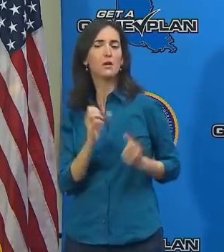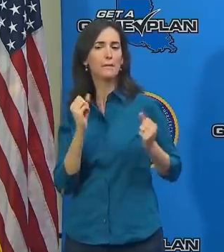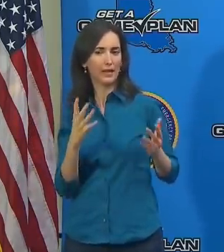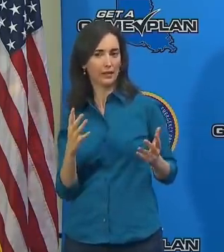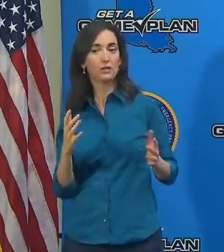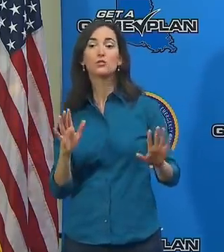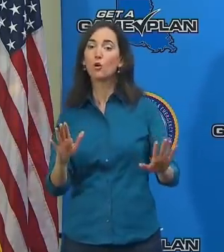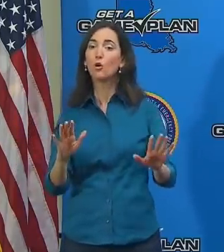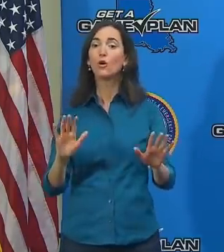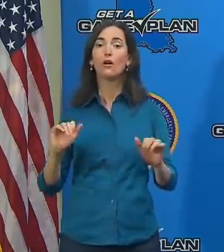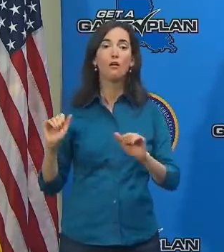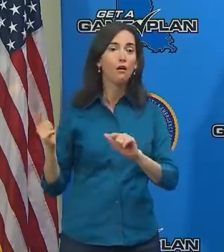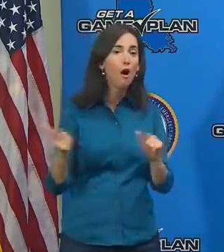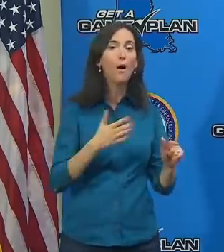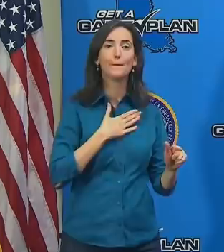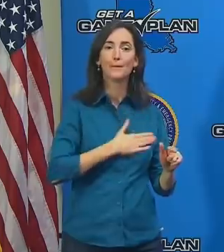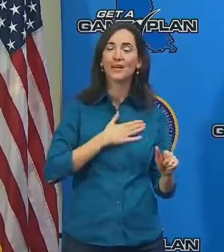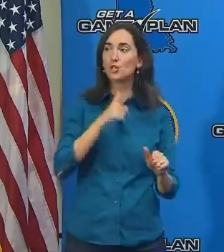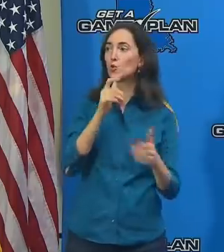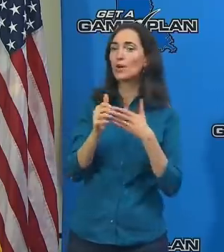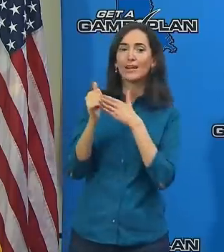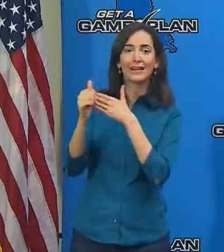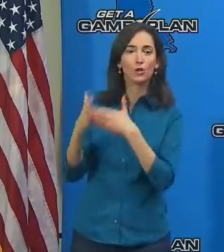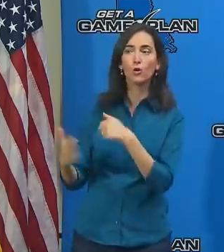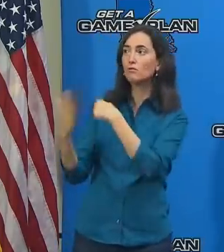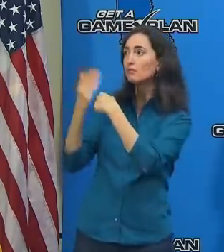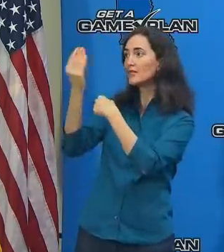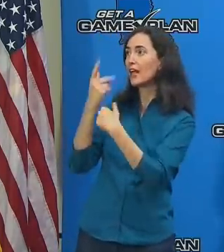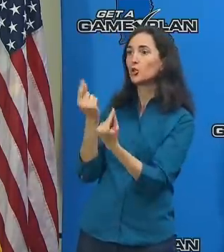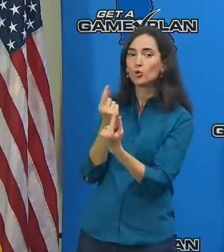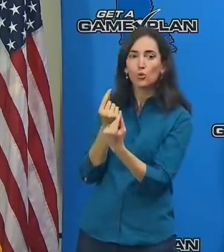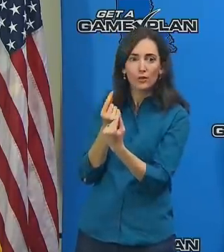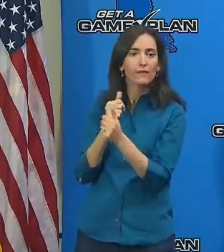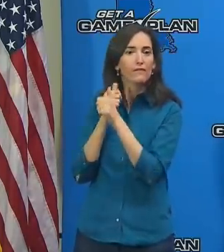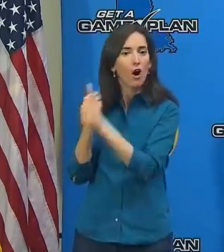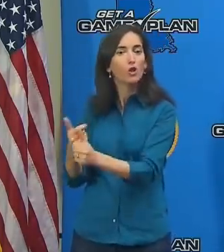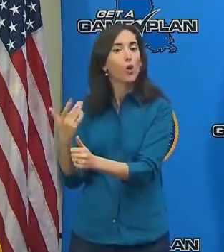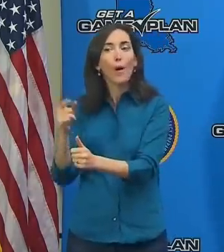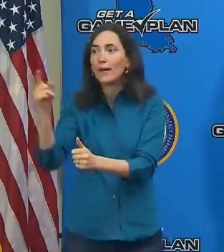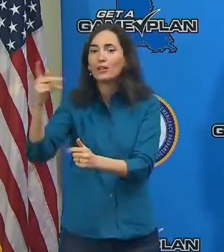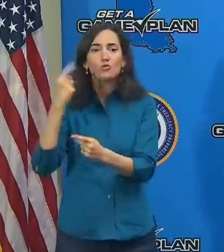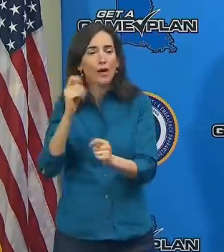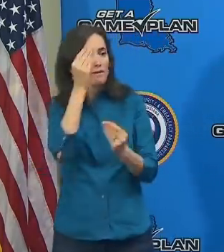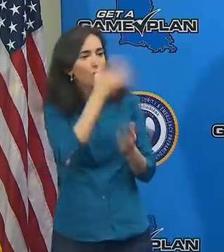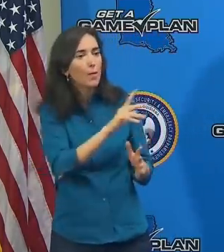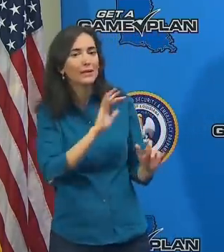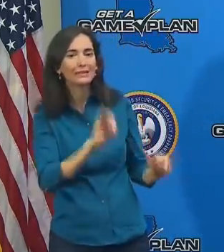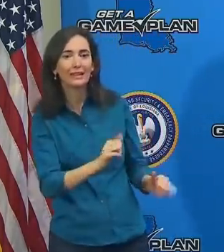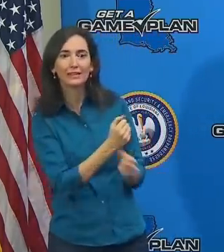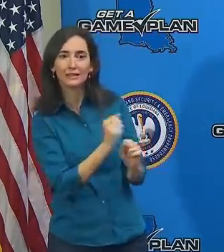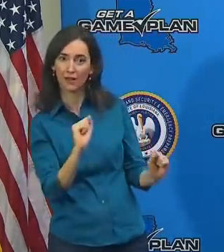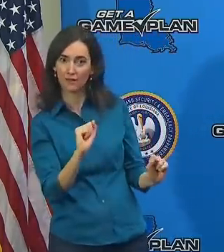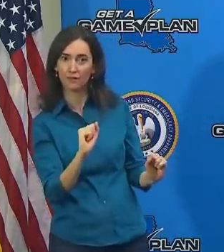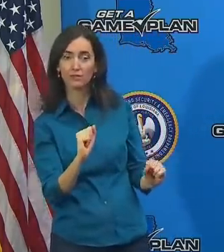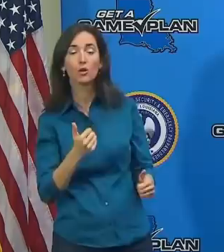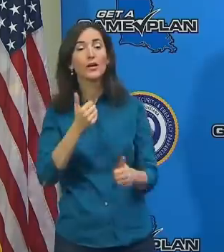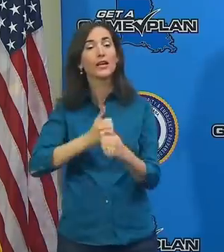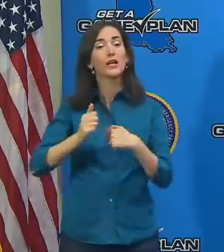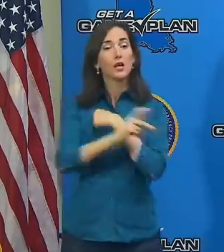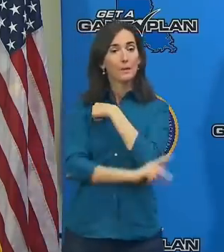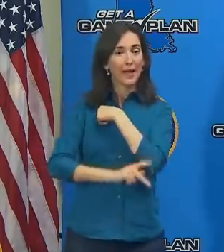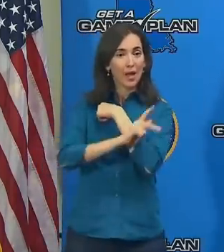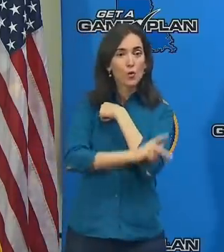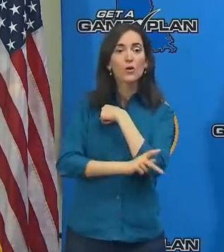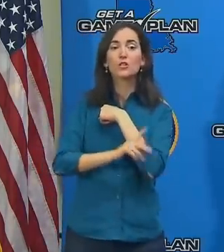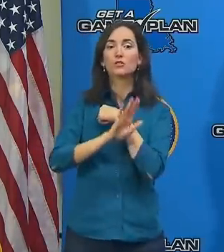which were obviously designed to keep us all safe. And the conditions vary by parish, and they have different considerations in